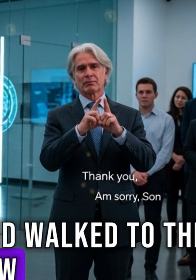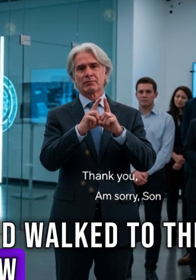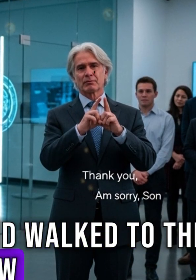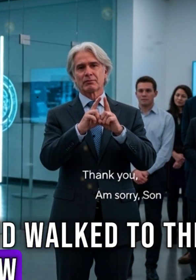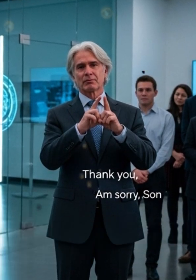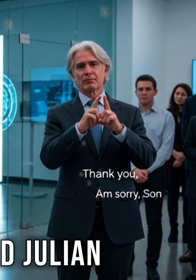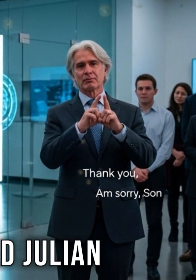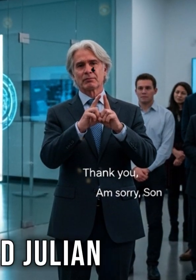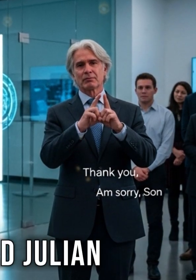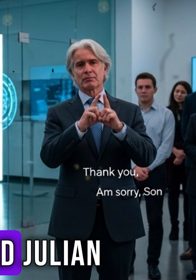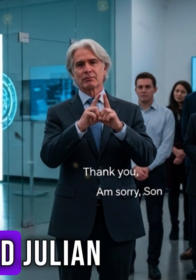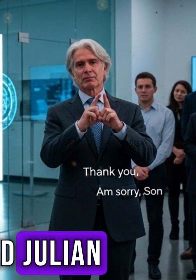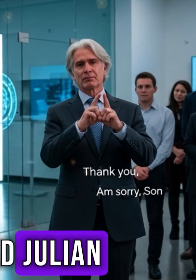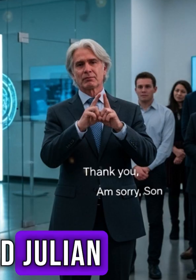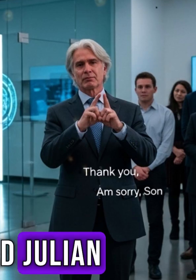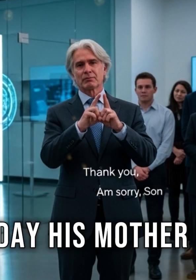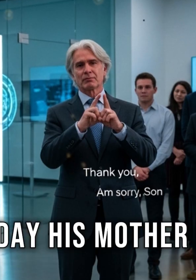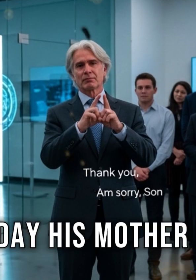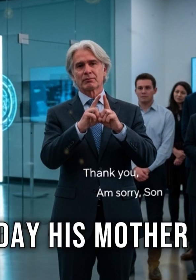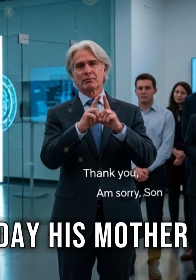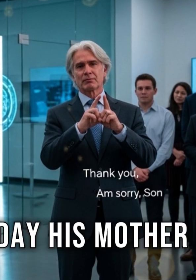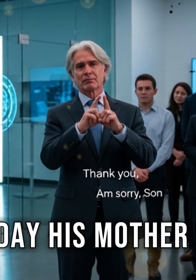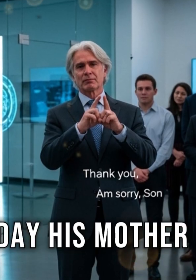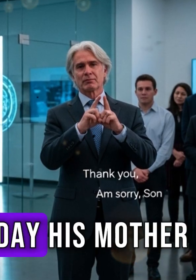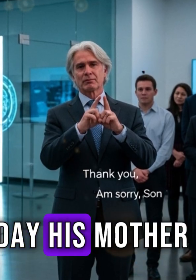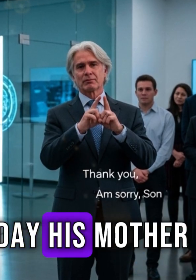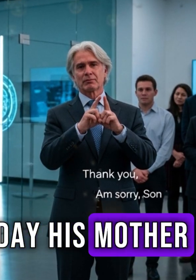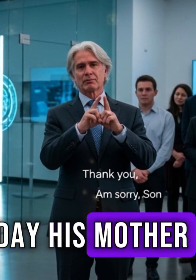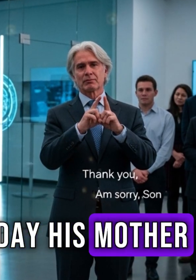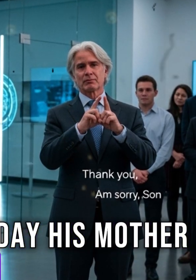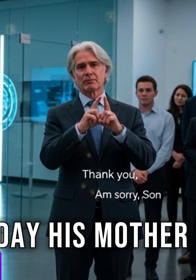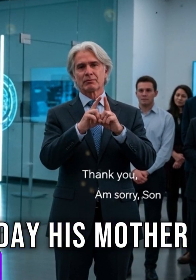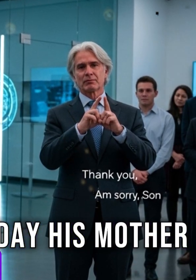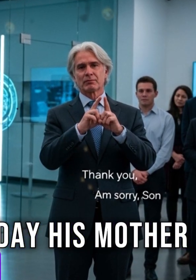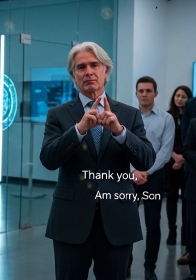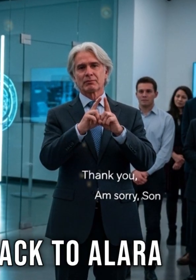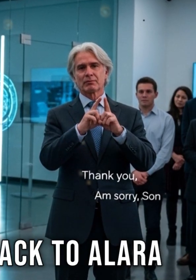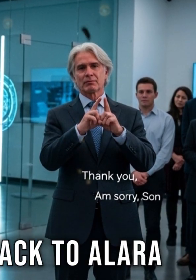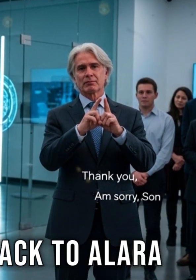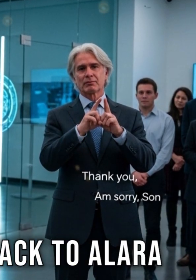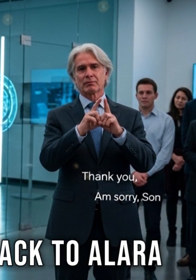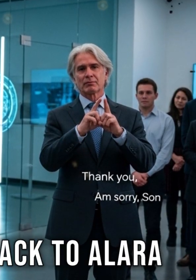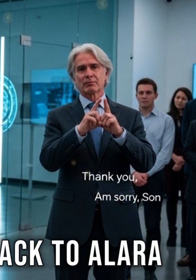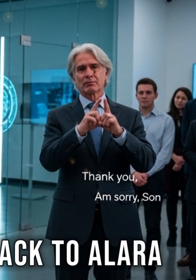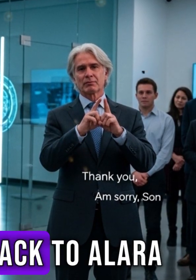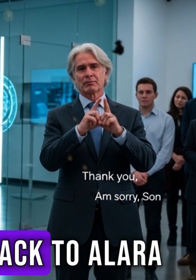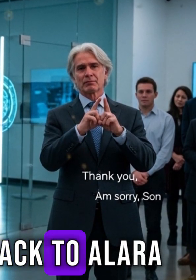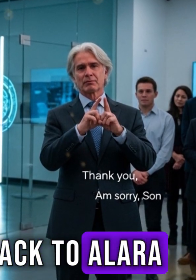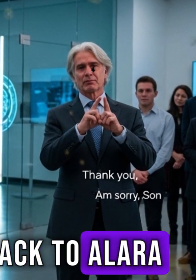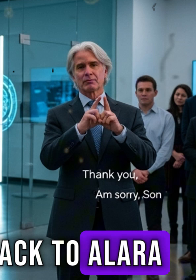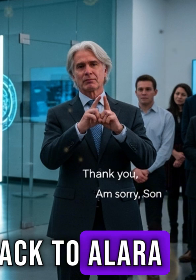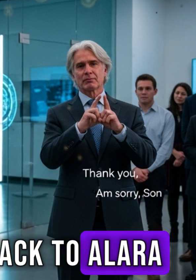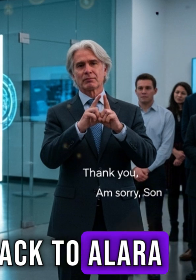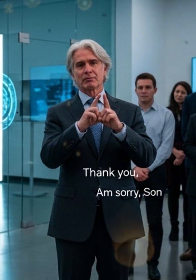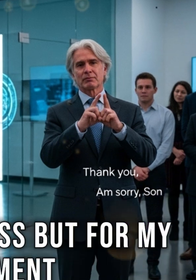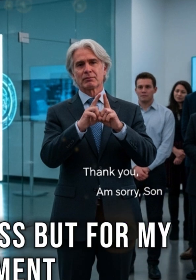window. I haven't told Julian I'm sorry since the day his mother died, he admitted, his back to Alara. Not for